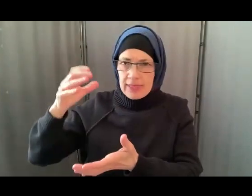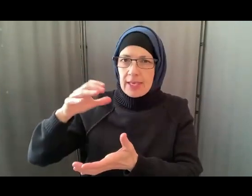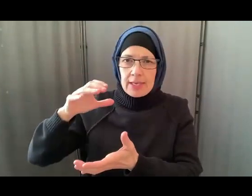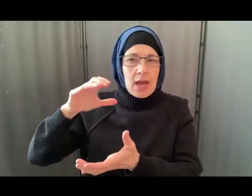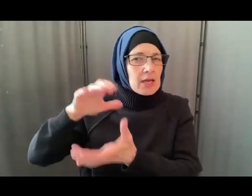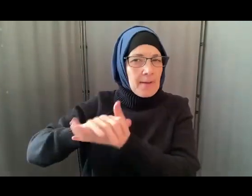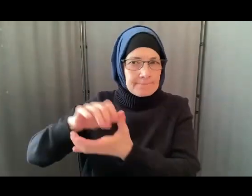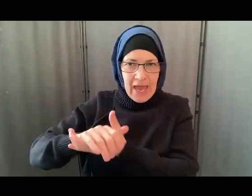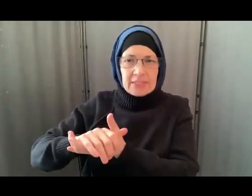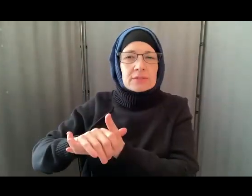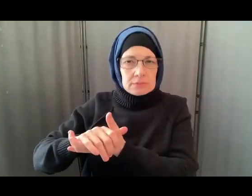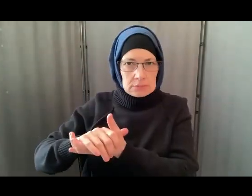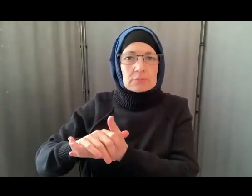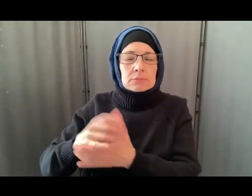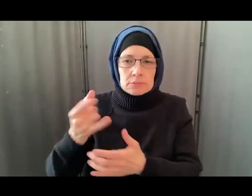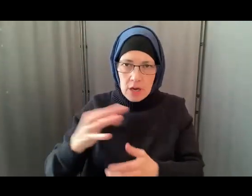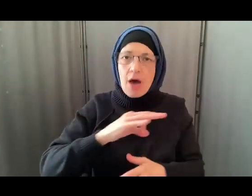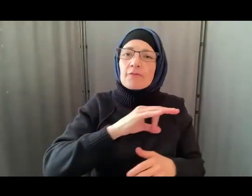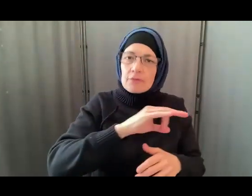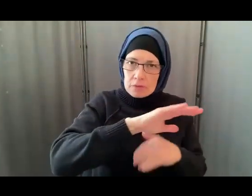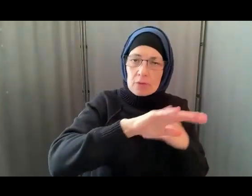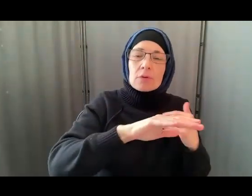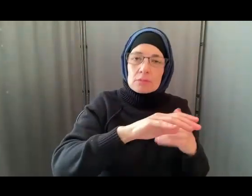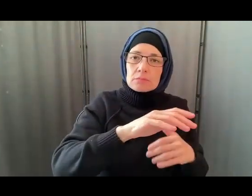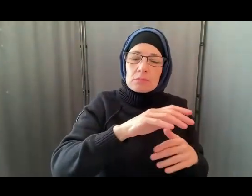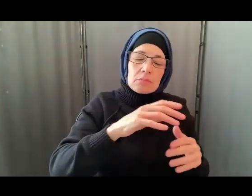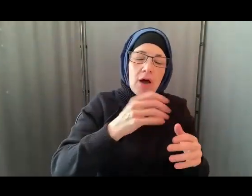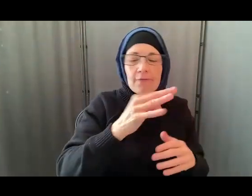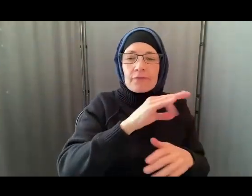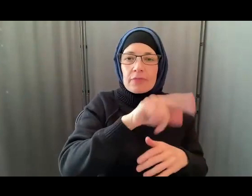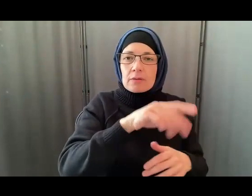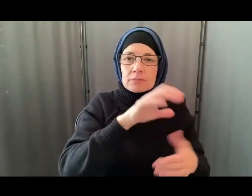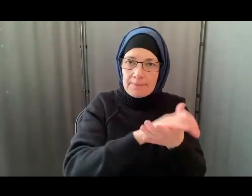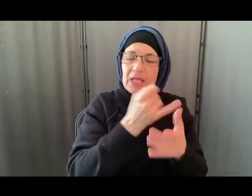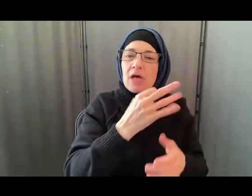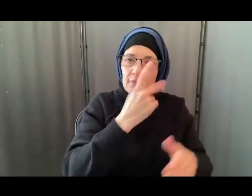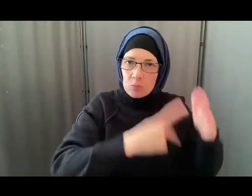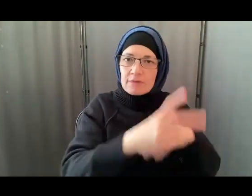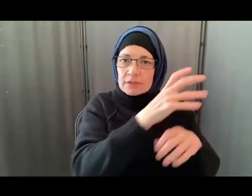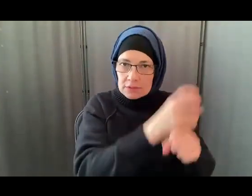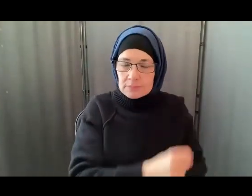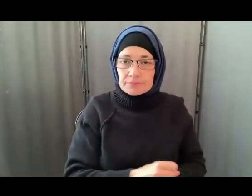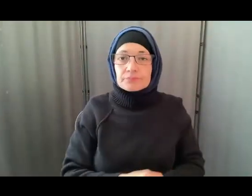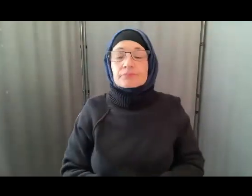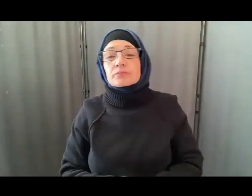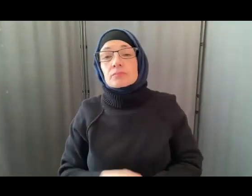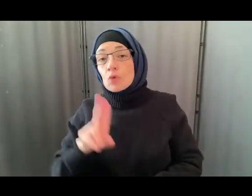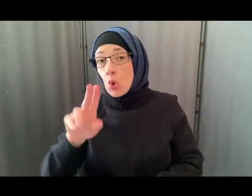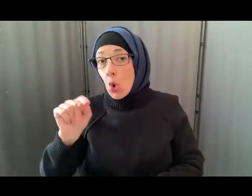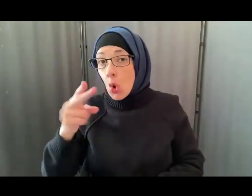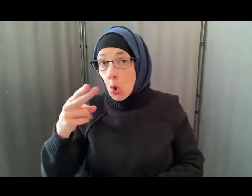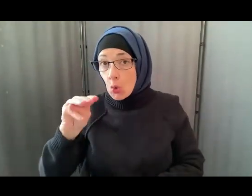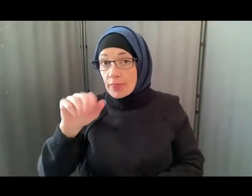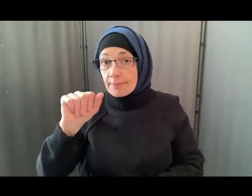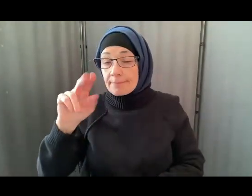among the companions of the Prophet, peace be upon him. And Uthman would spend